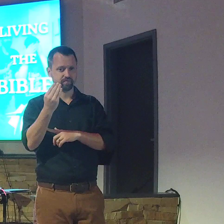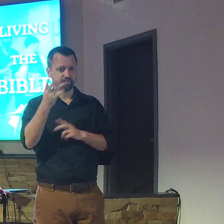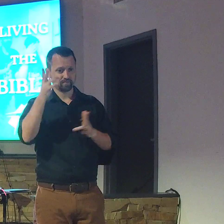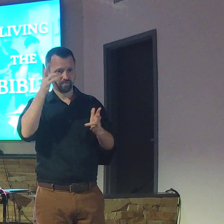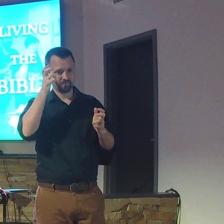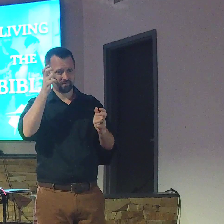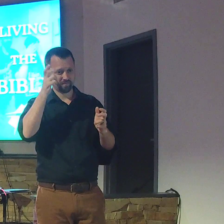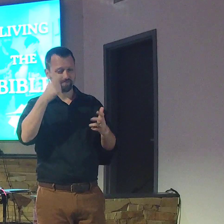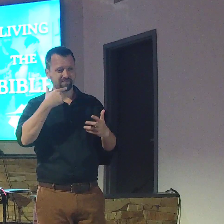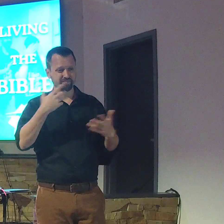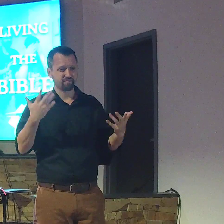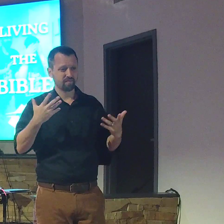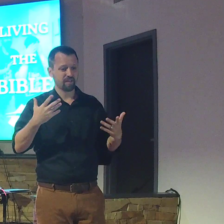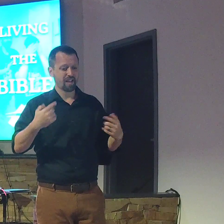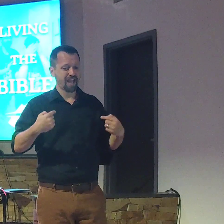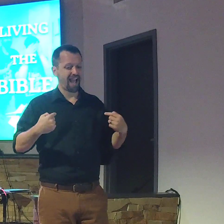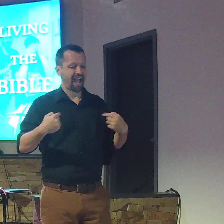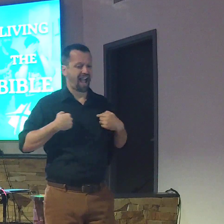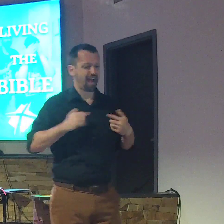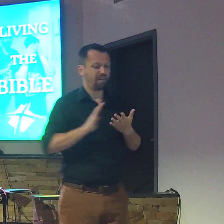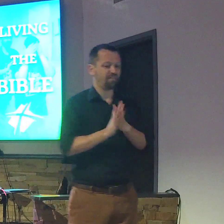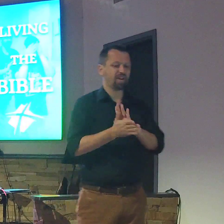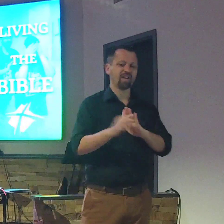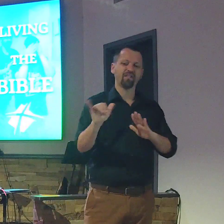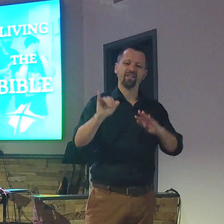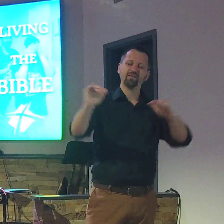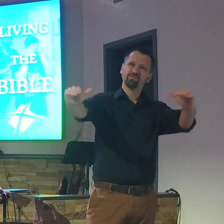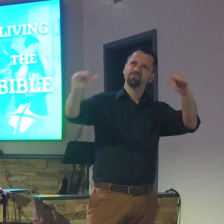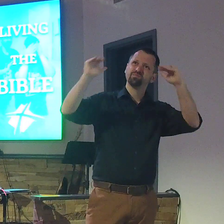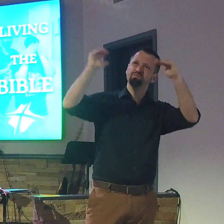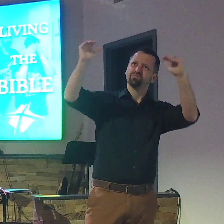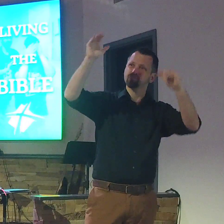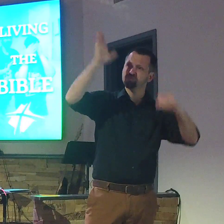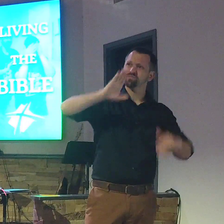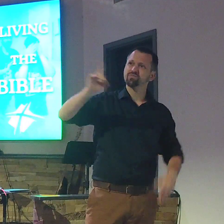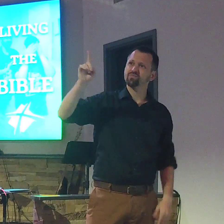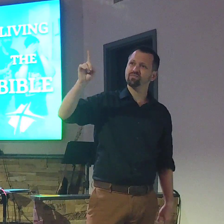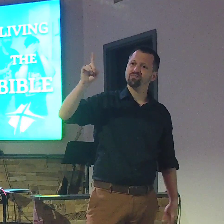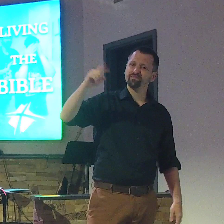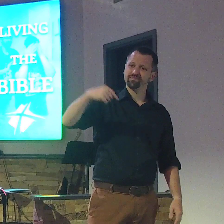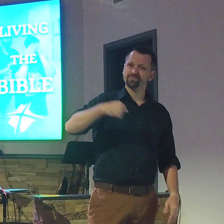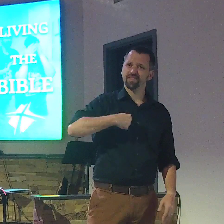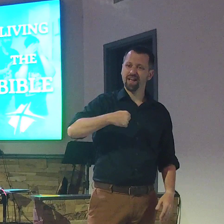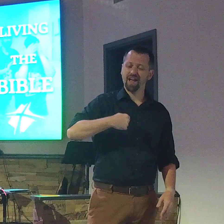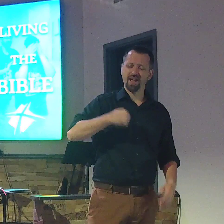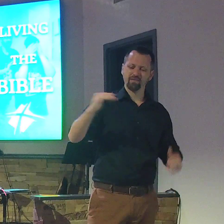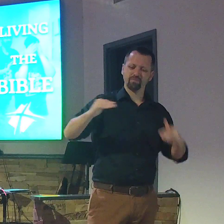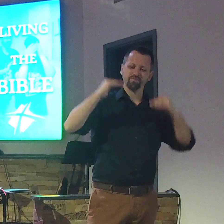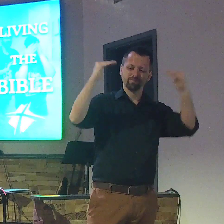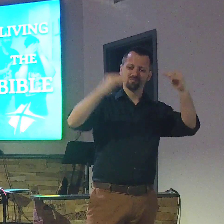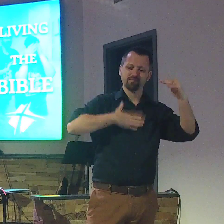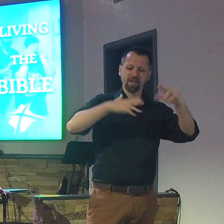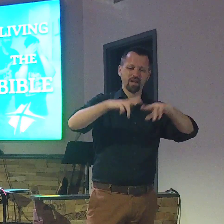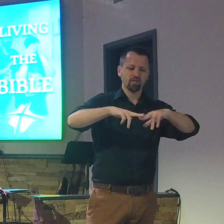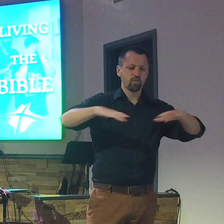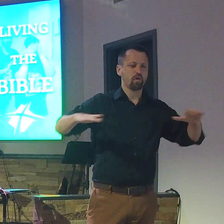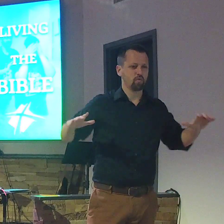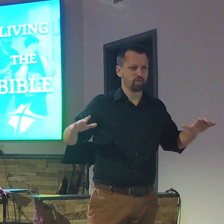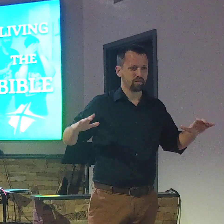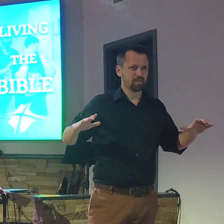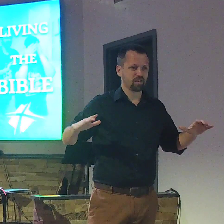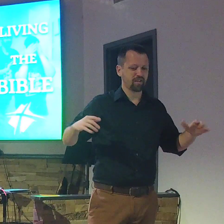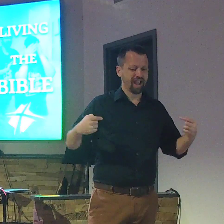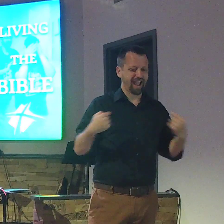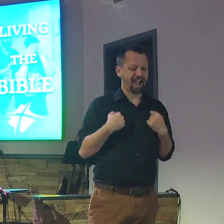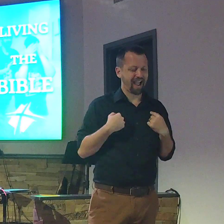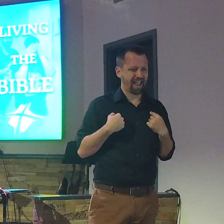Satan said this. He said, I will be like the Most High God. I will exalt my throne. I